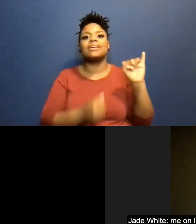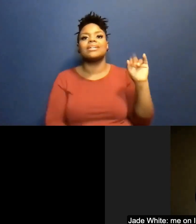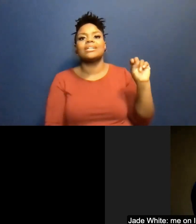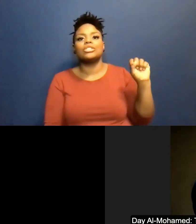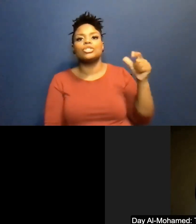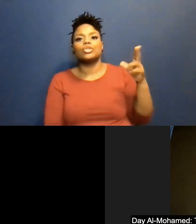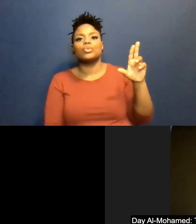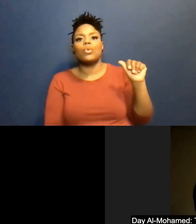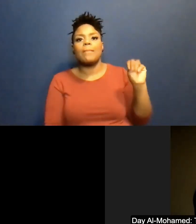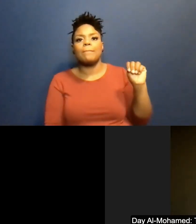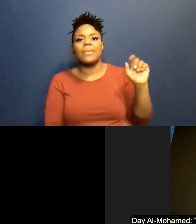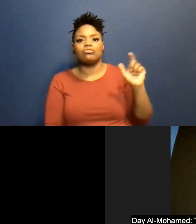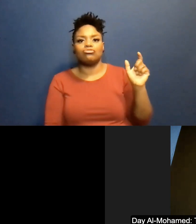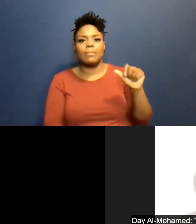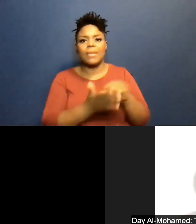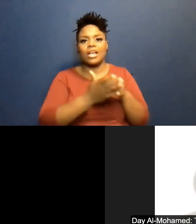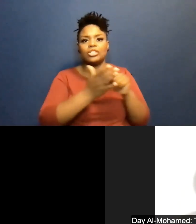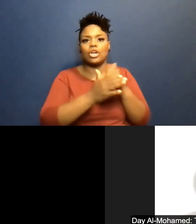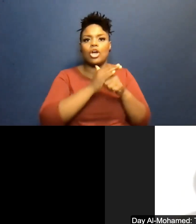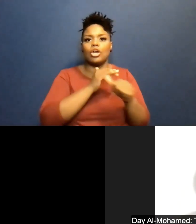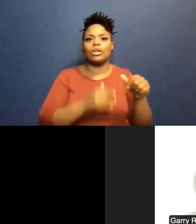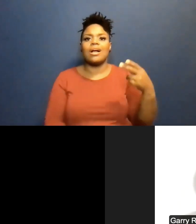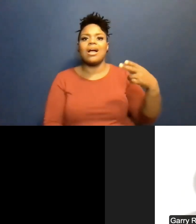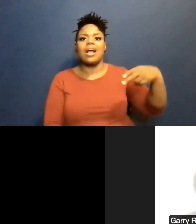Excellent. And last but not least, Garry.